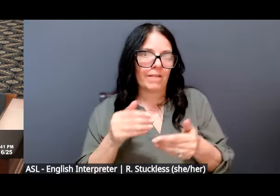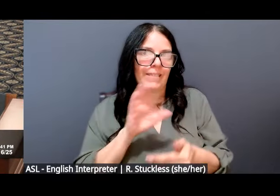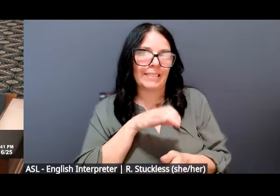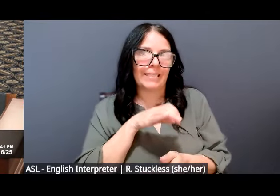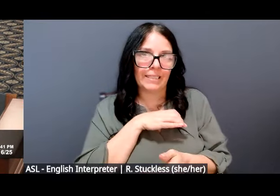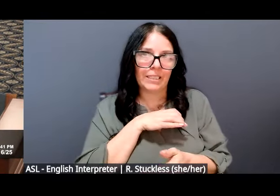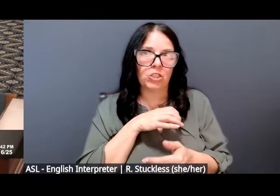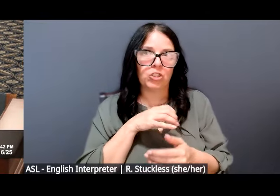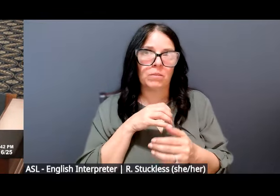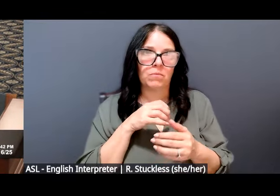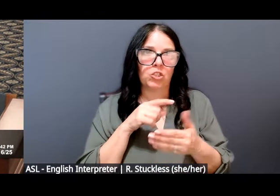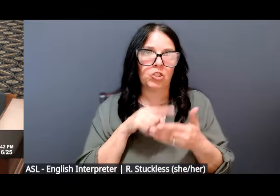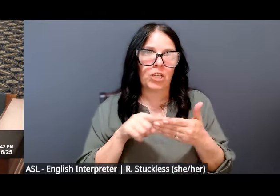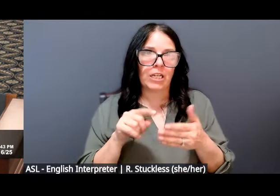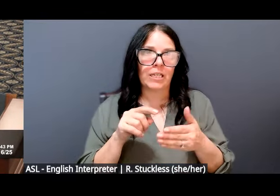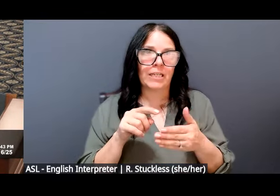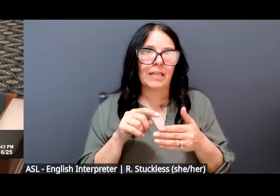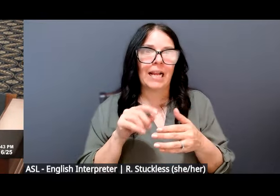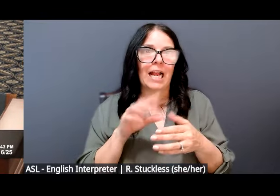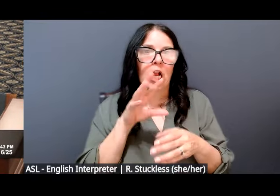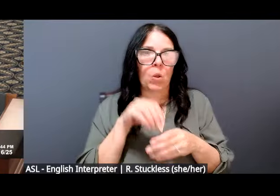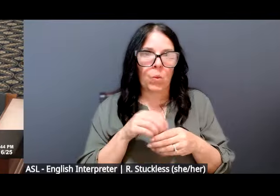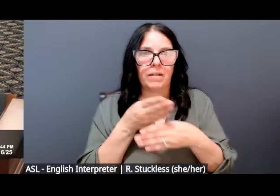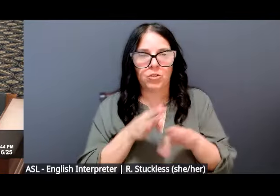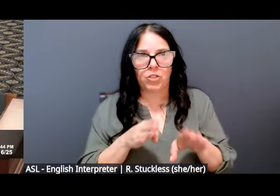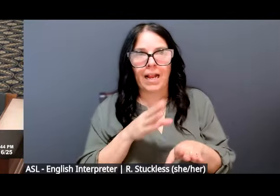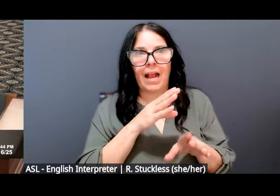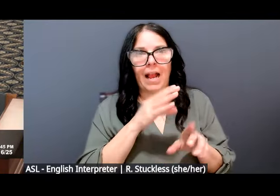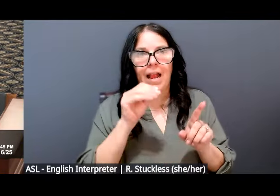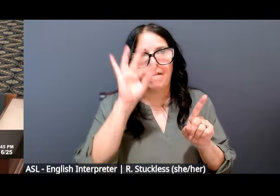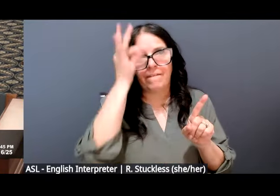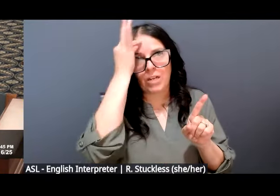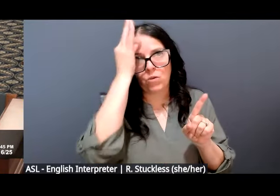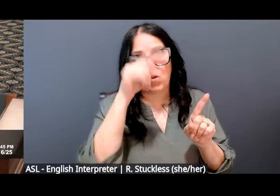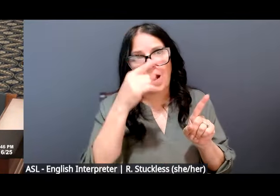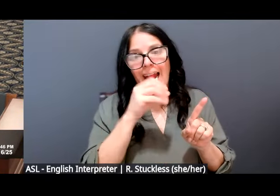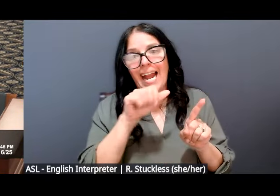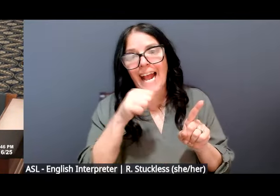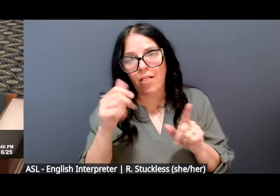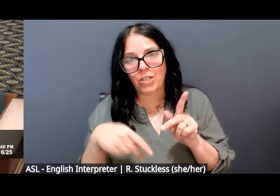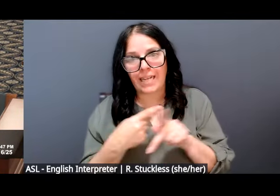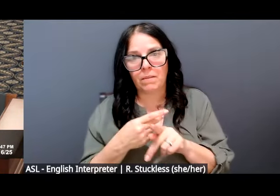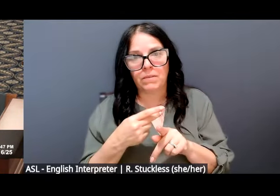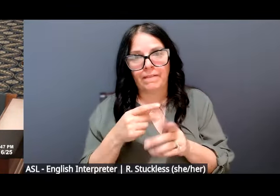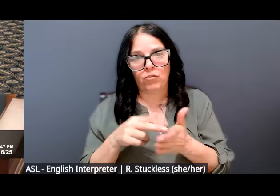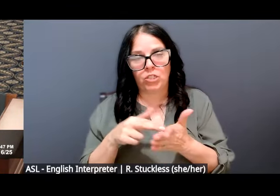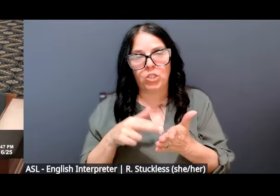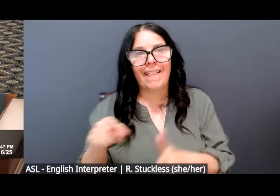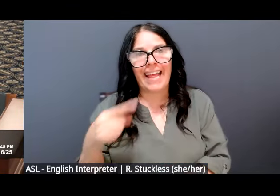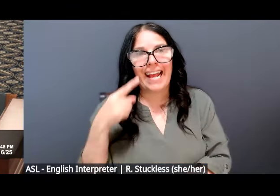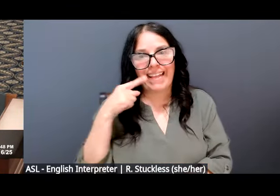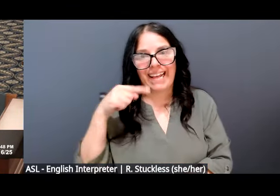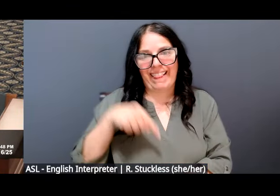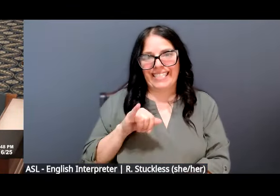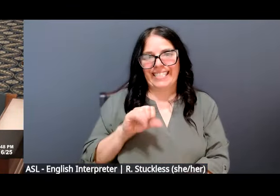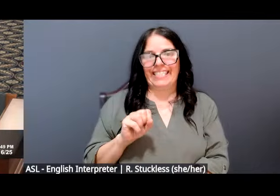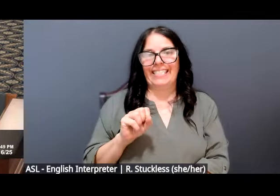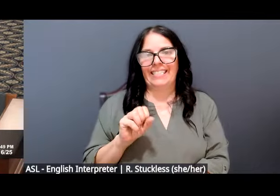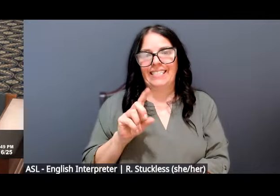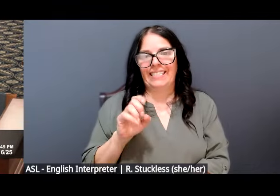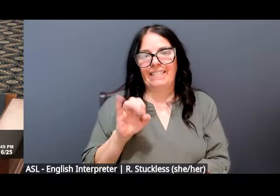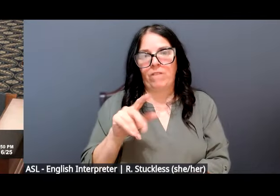between federal-only and all other types of registrations. They think this is the default setting, that we will have a two-tier system.